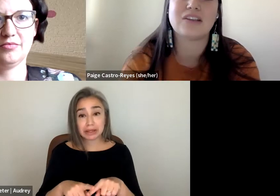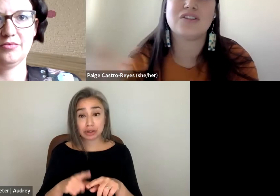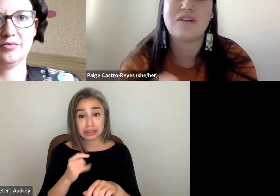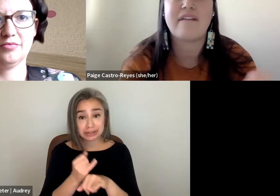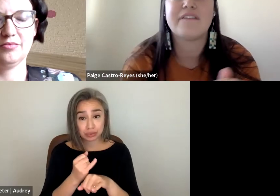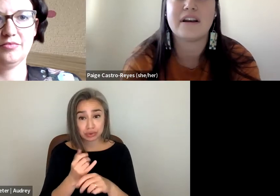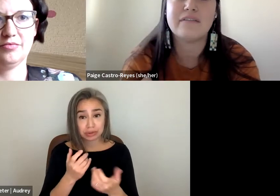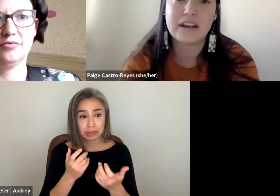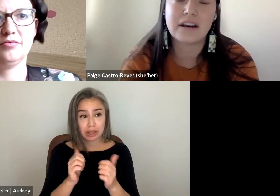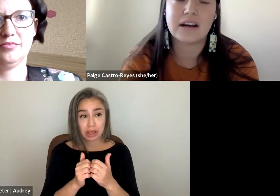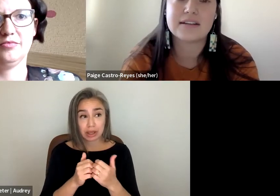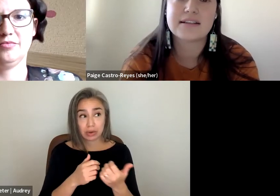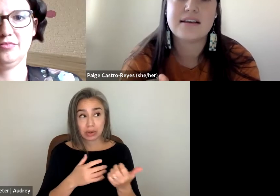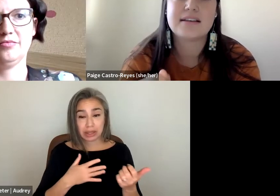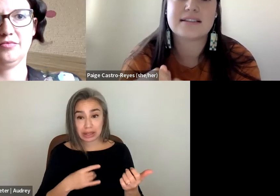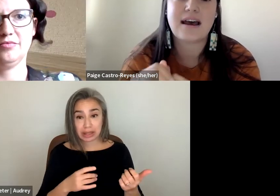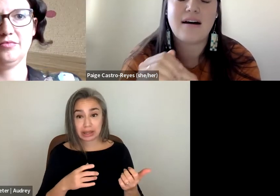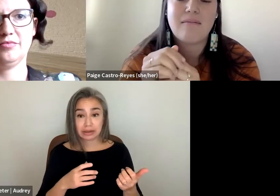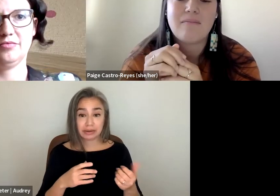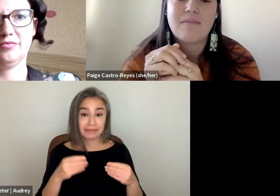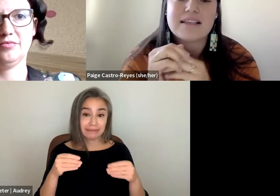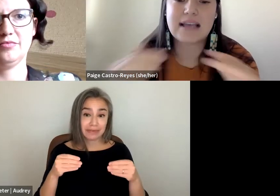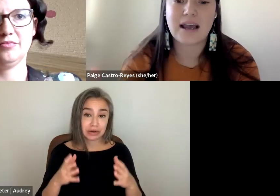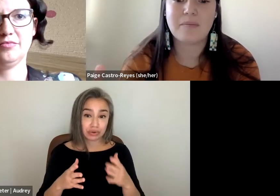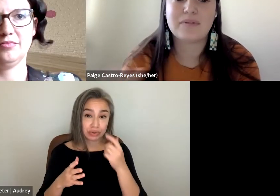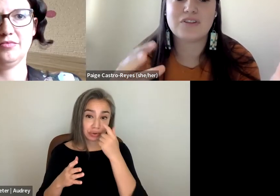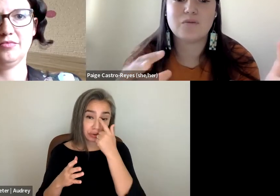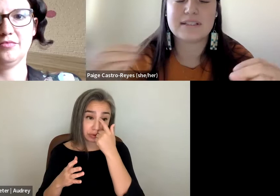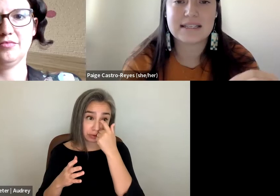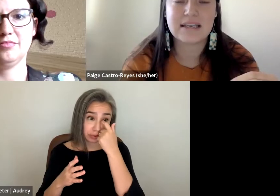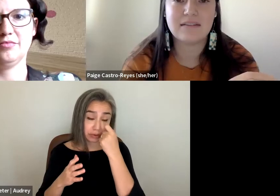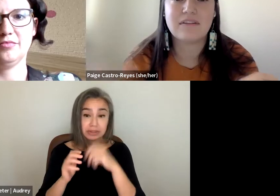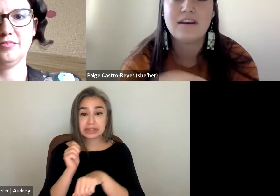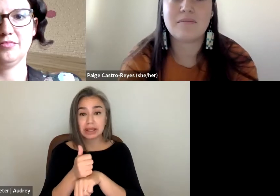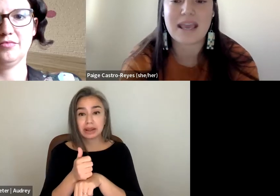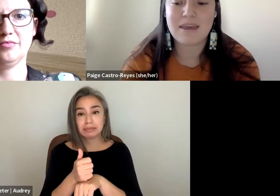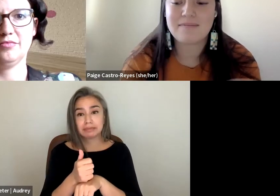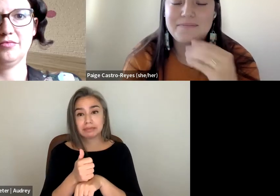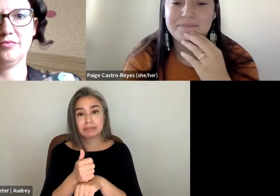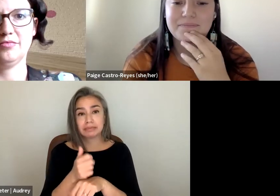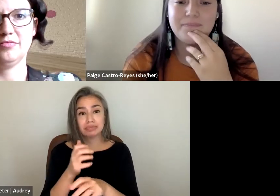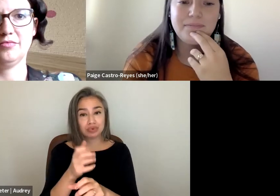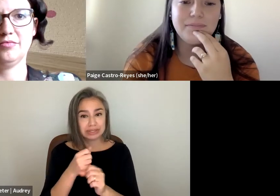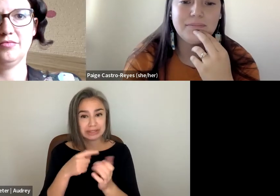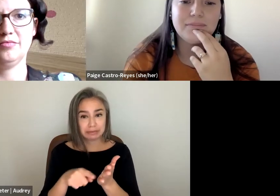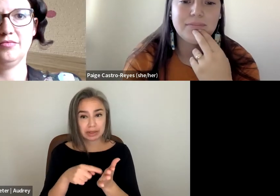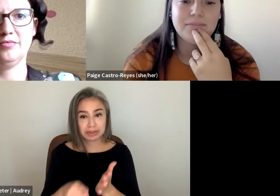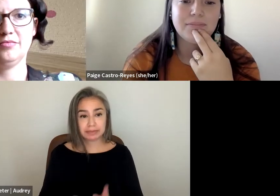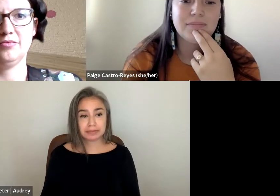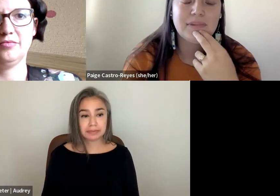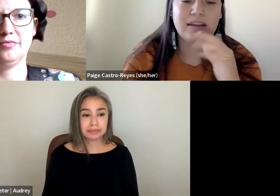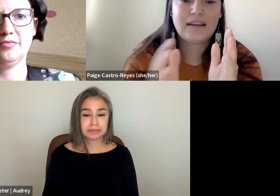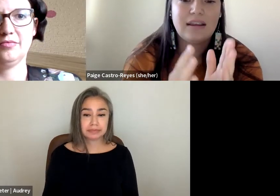they like to have their vendors set up to receive payment.